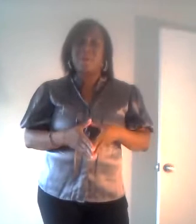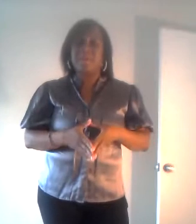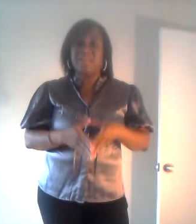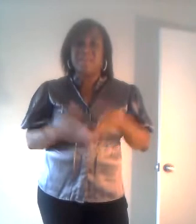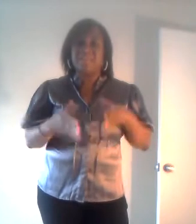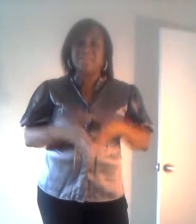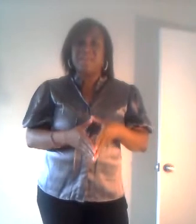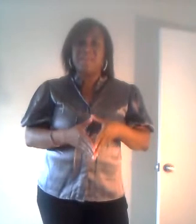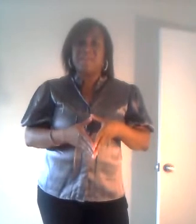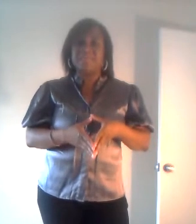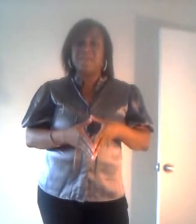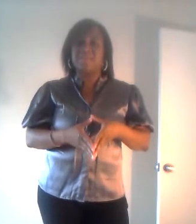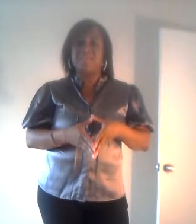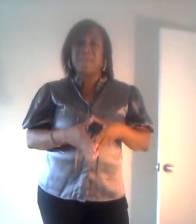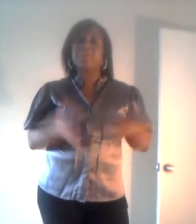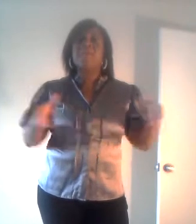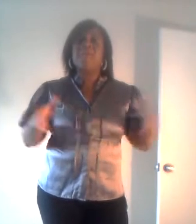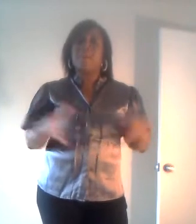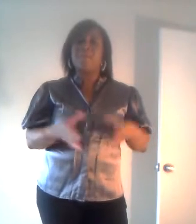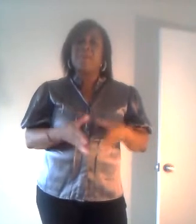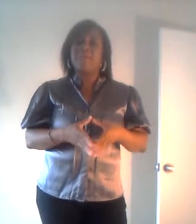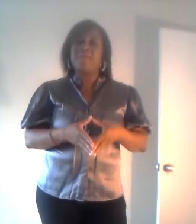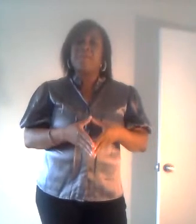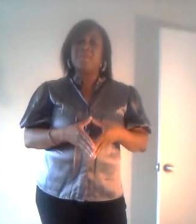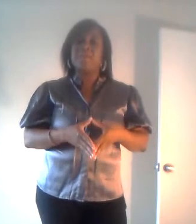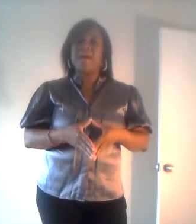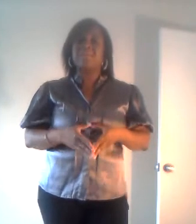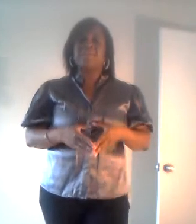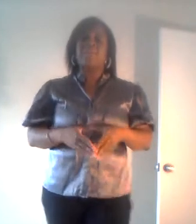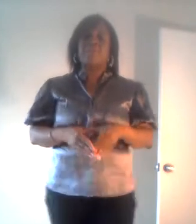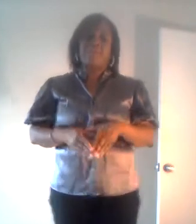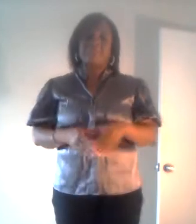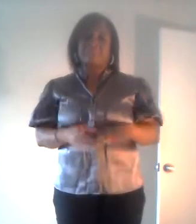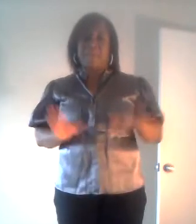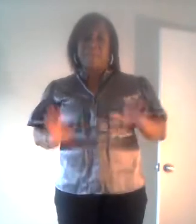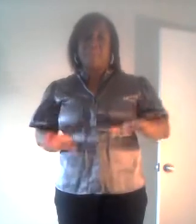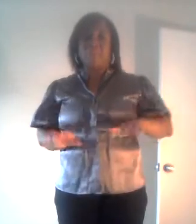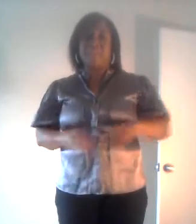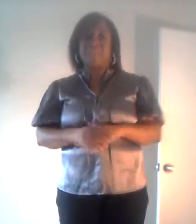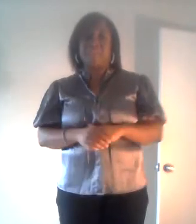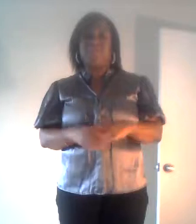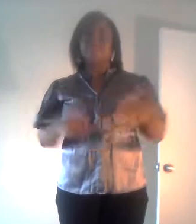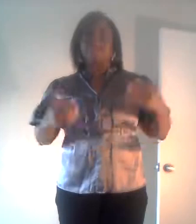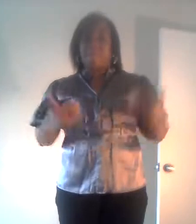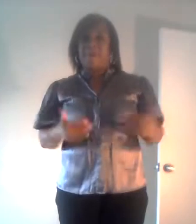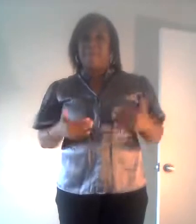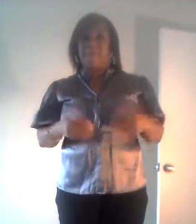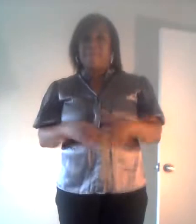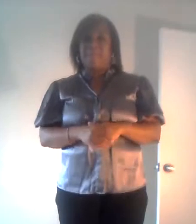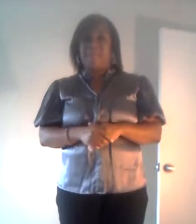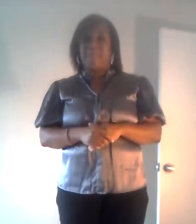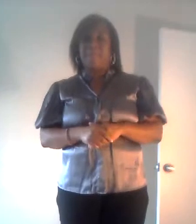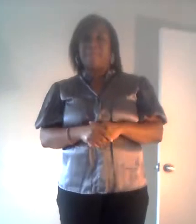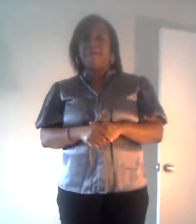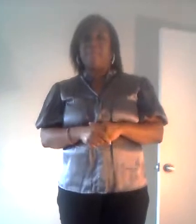priority that I set for myself today, and I will update you guys regarding my medical procedure and how that may impact my weight